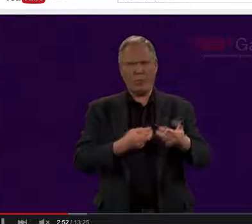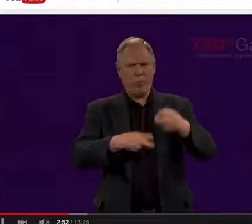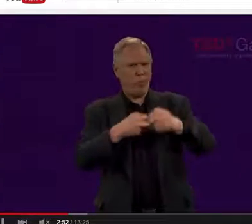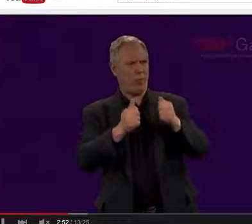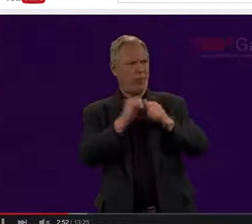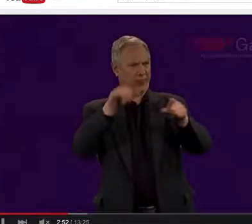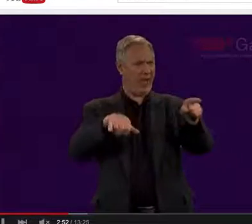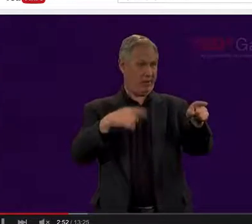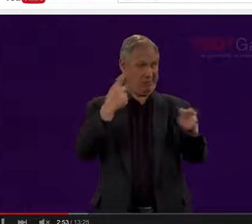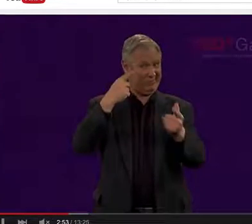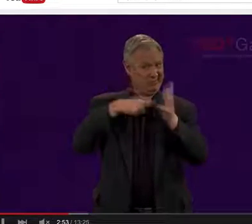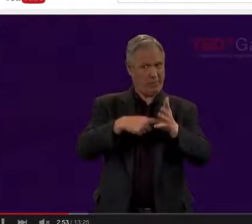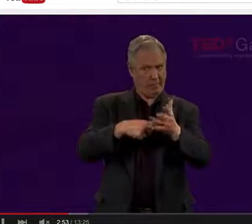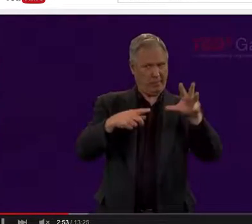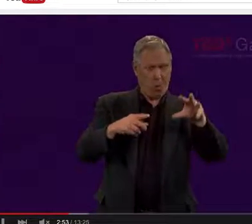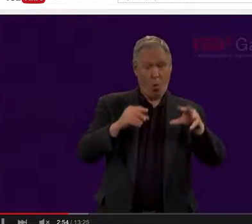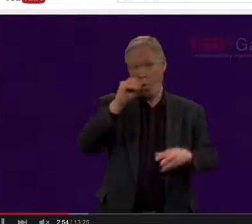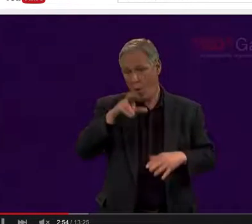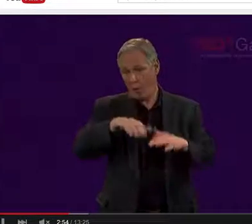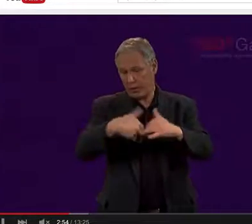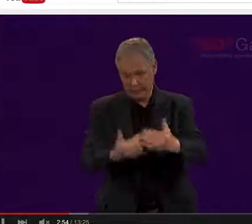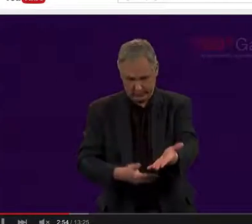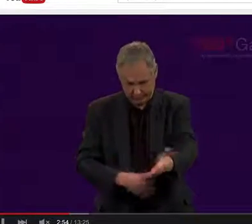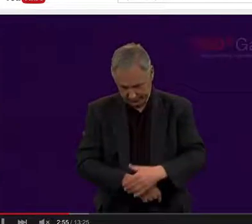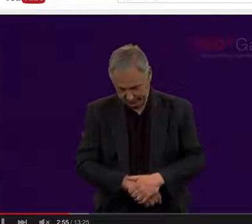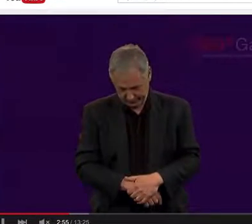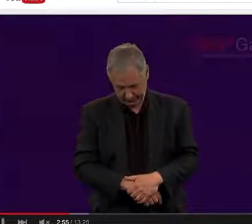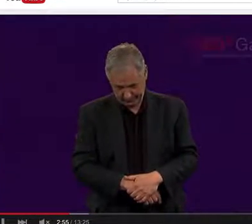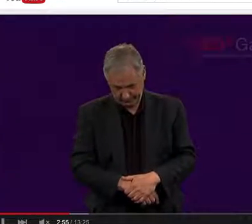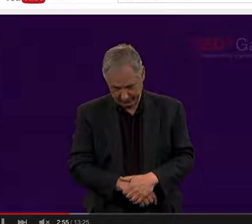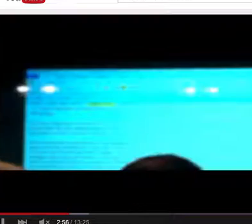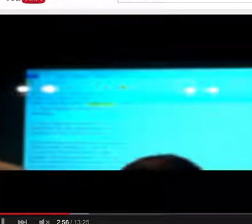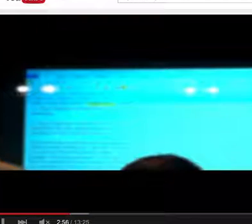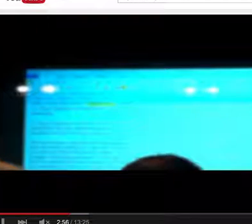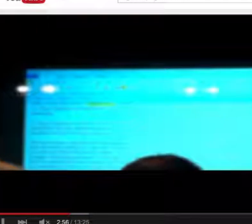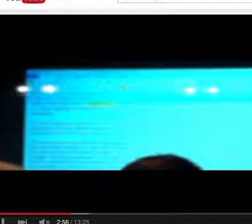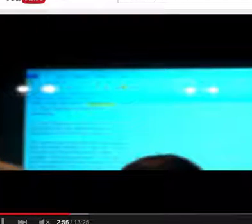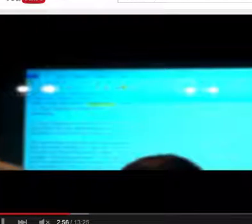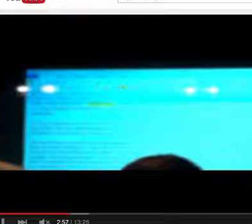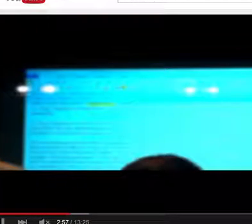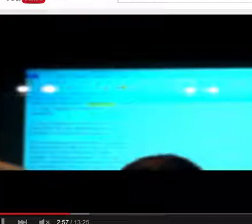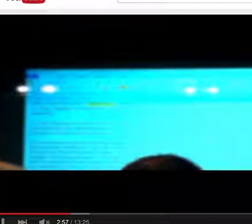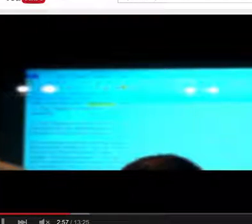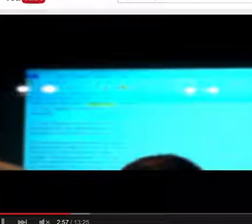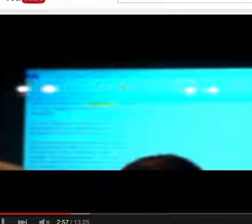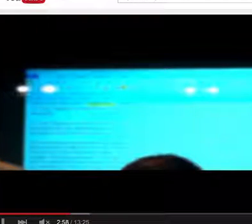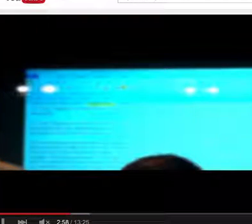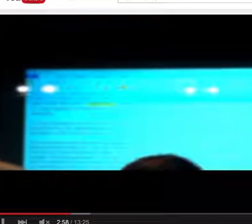struggle for everything. Sometimes they dim it and you do this.